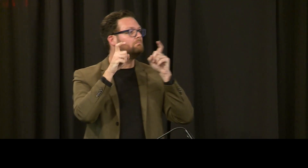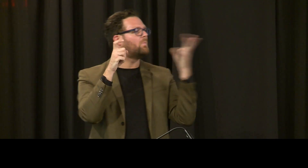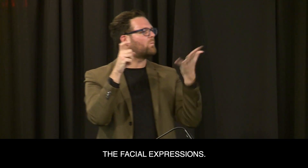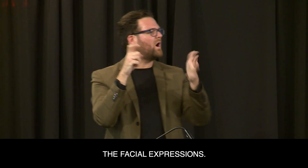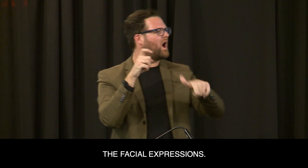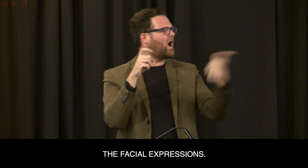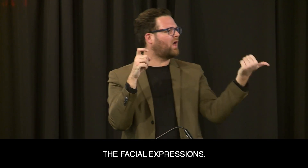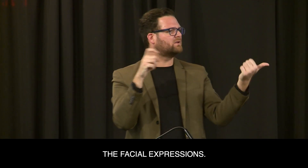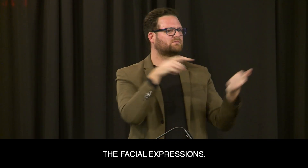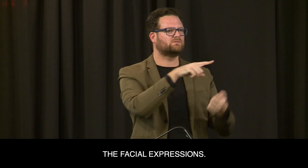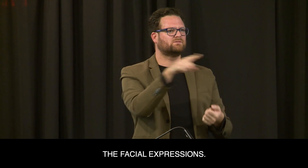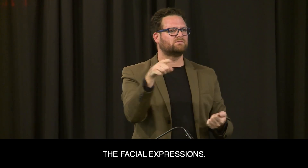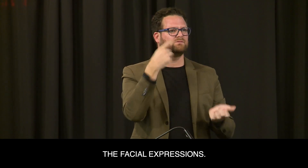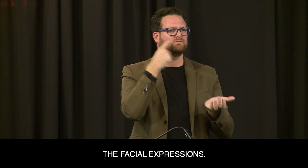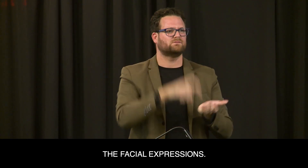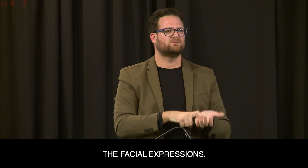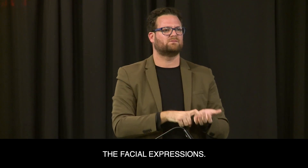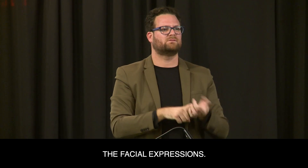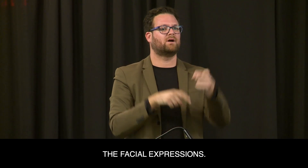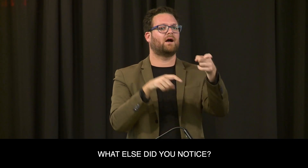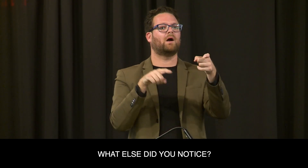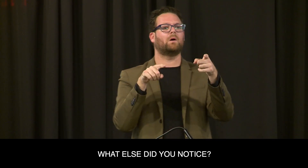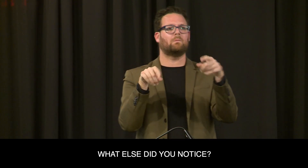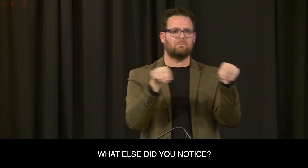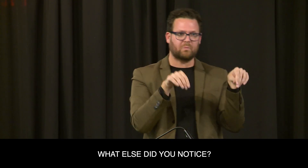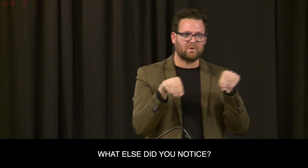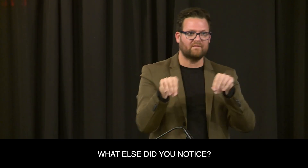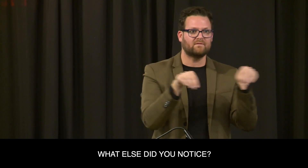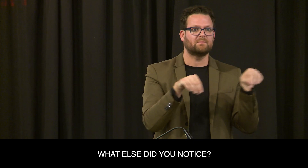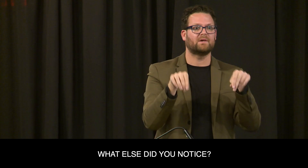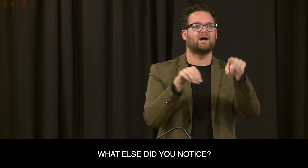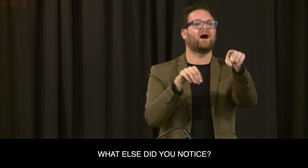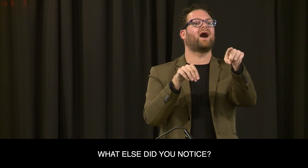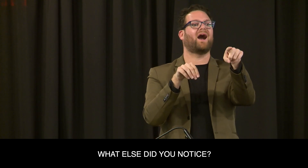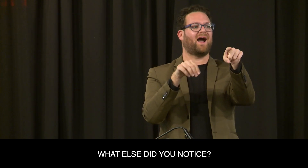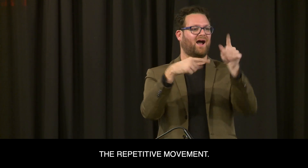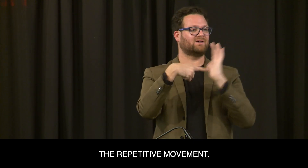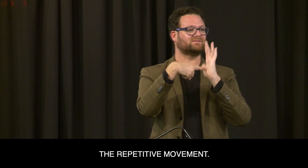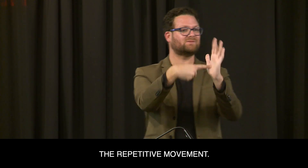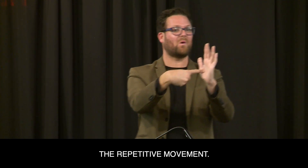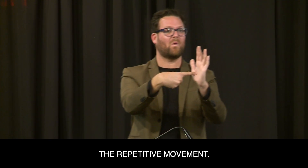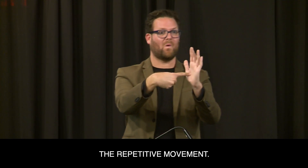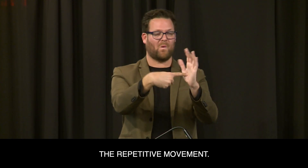The facial expressions. What else did you notice? The repetitive movement